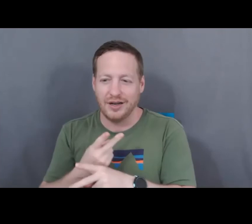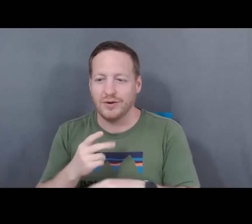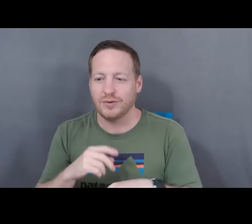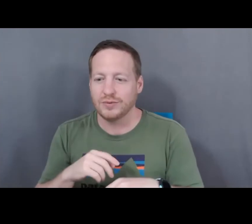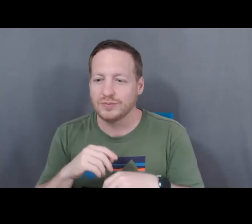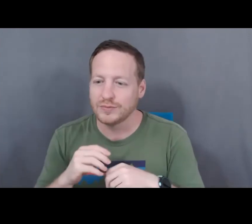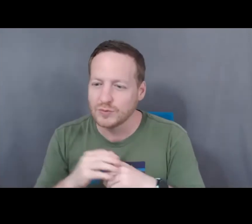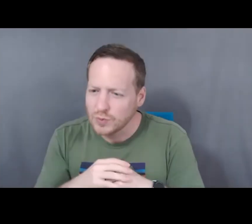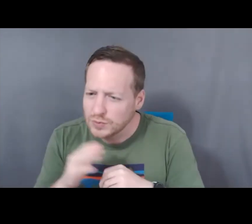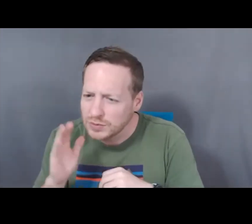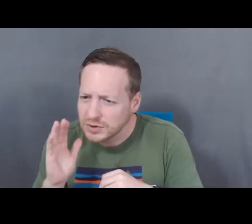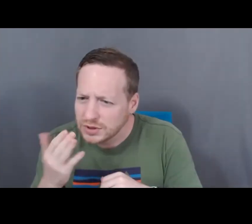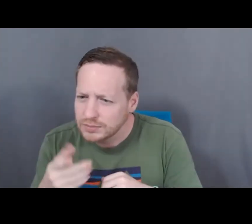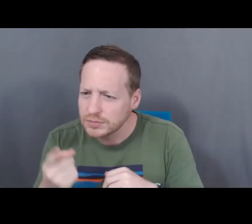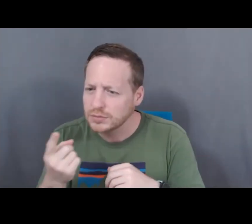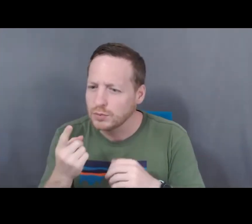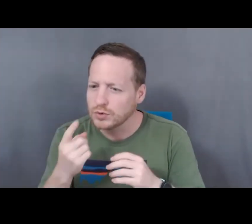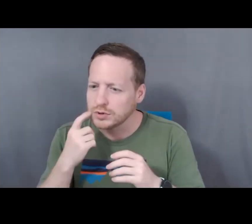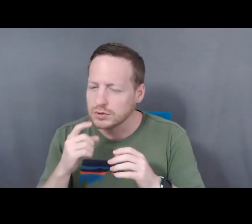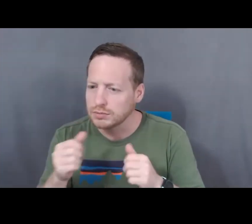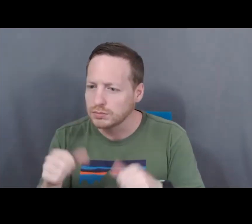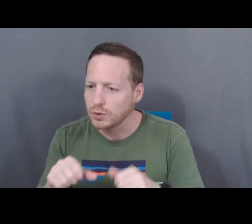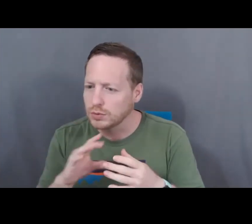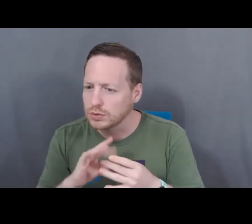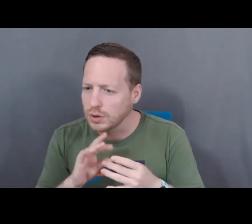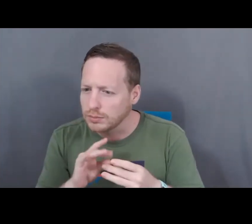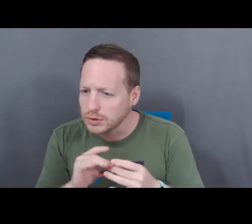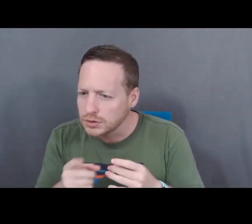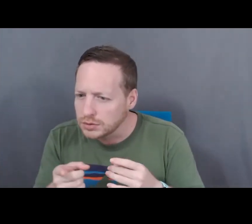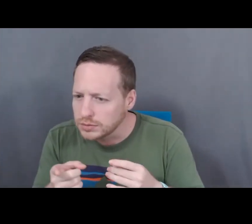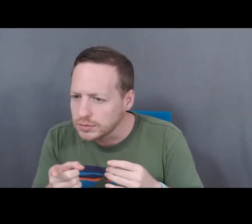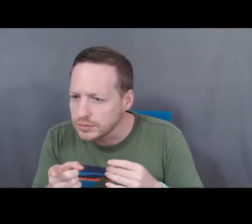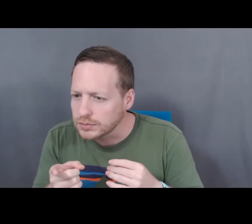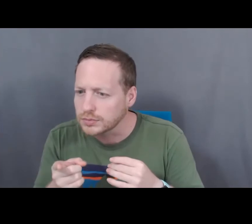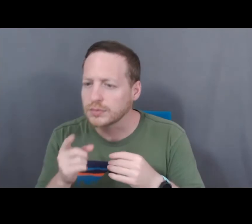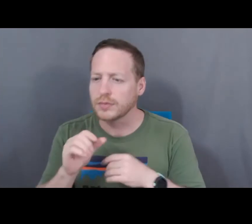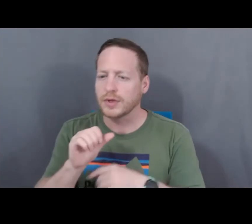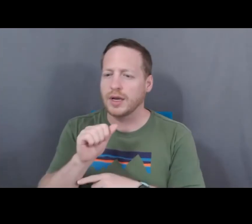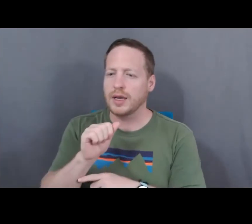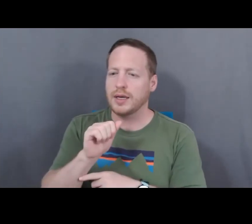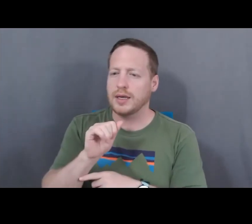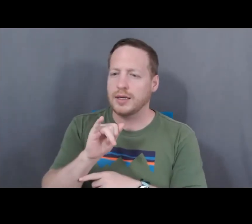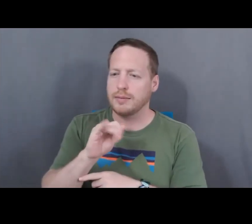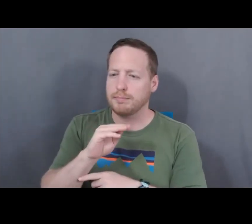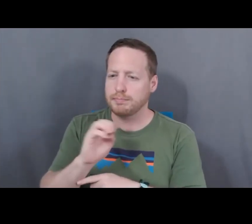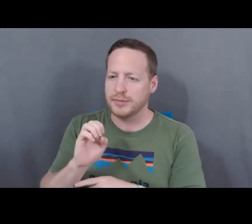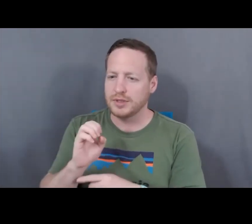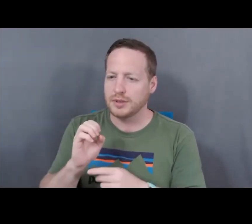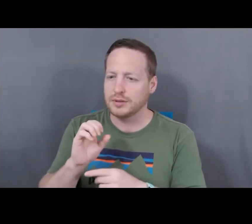can discuss in terms of figuring out how to draw them in. There was a comment from Amy